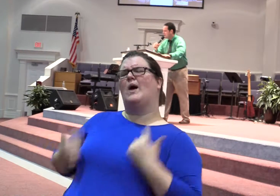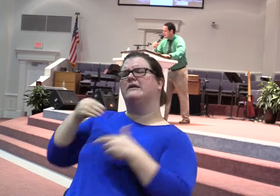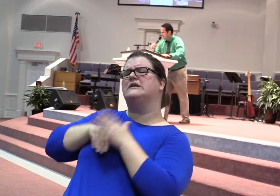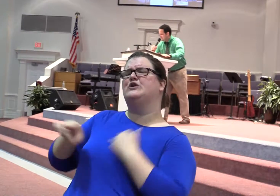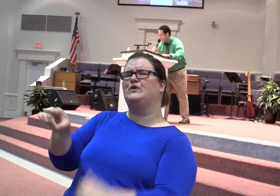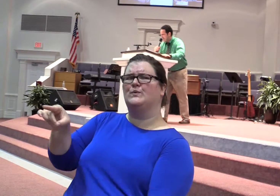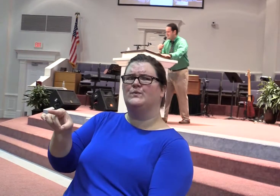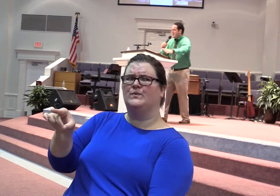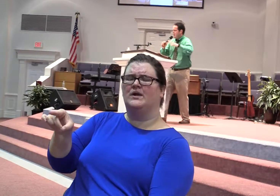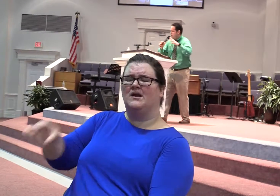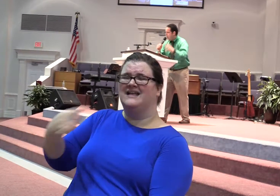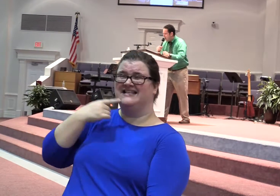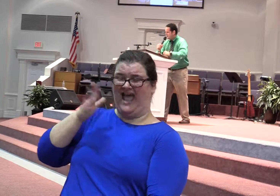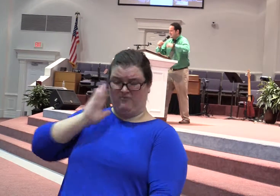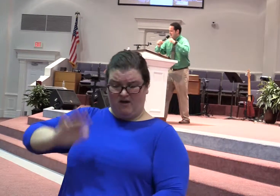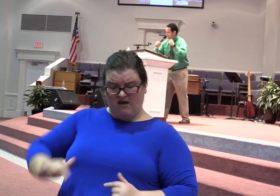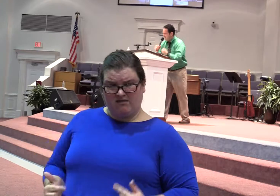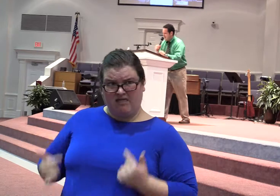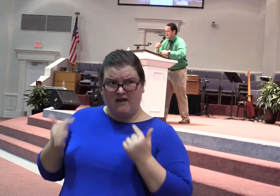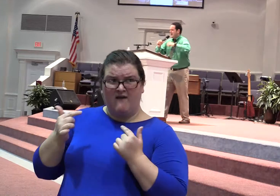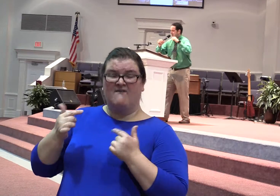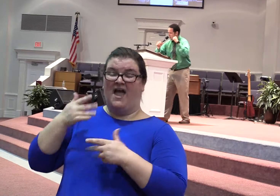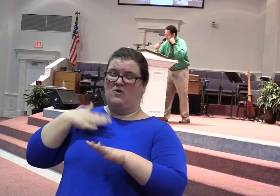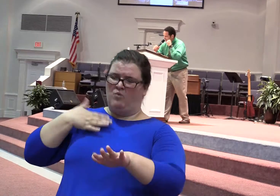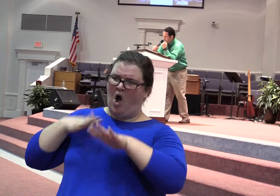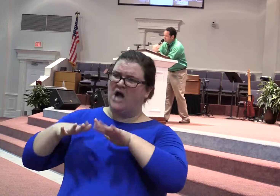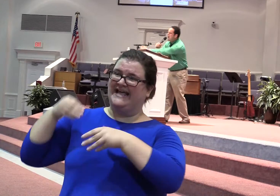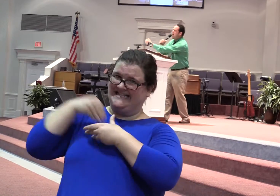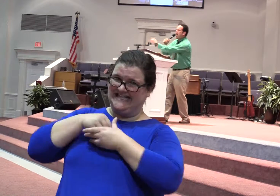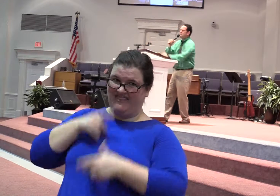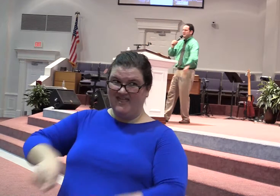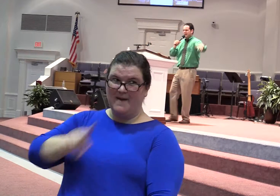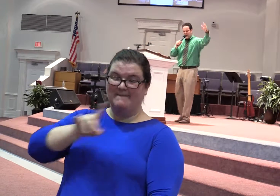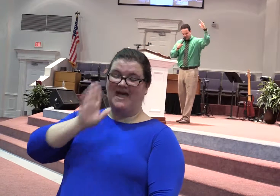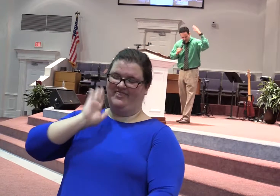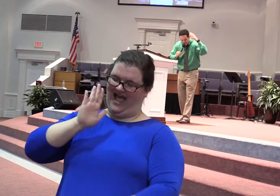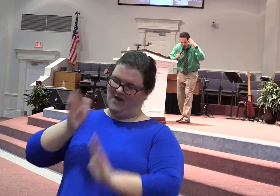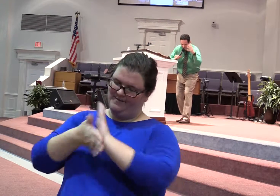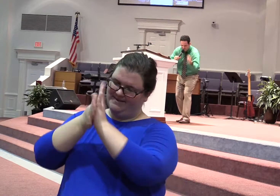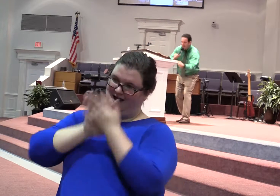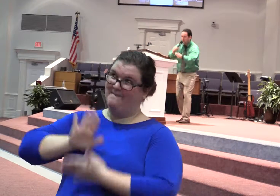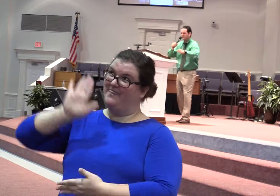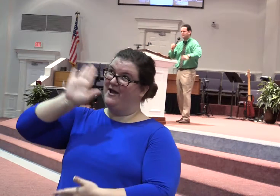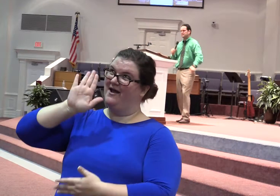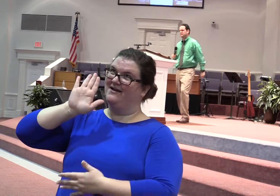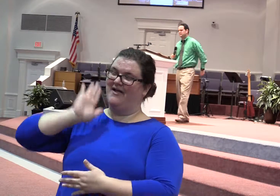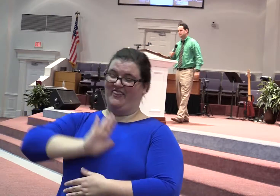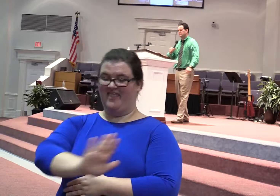dwell in them and walk in them, and I will be their God, and they shall be my